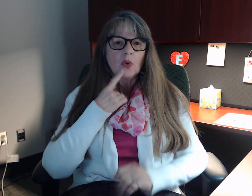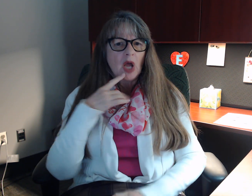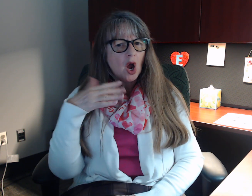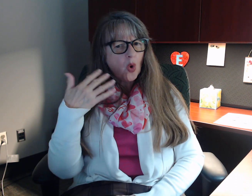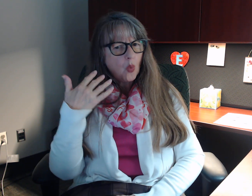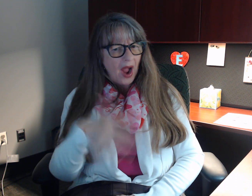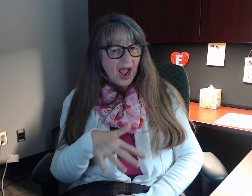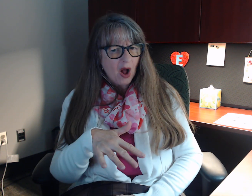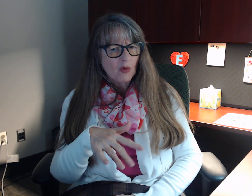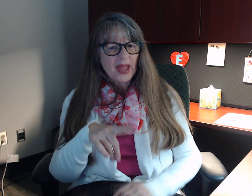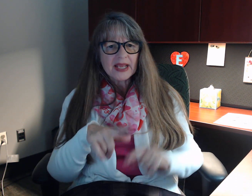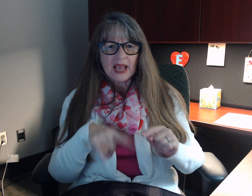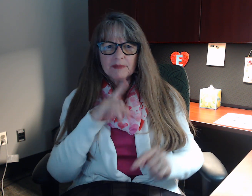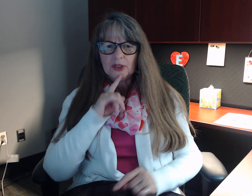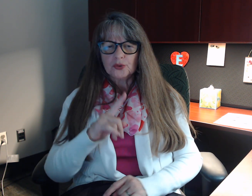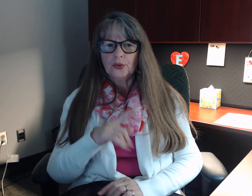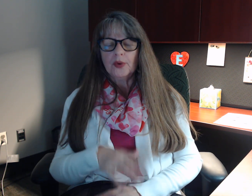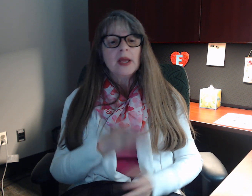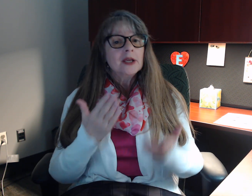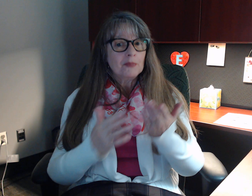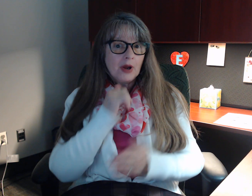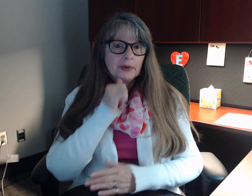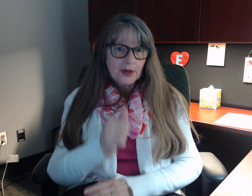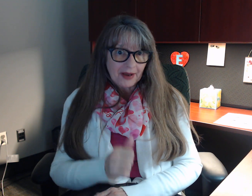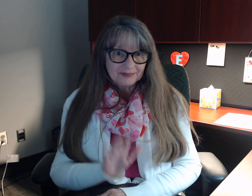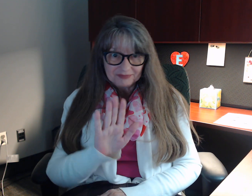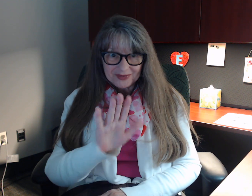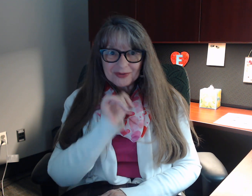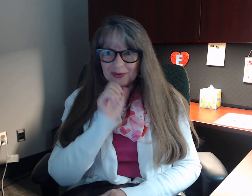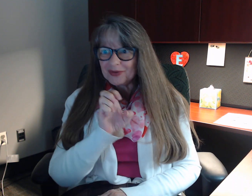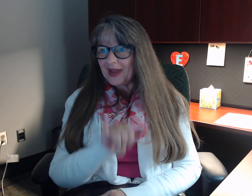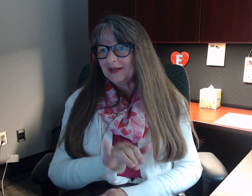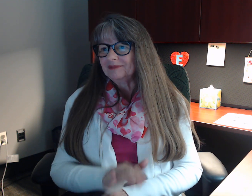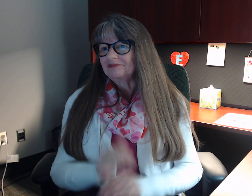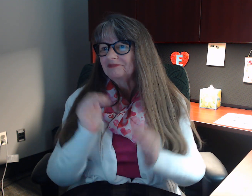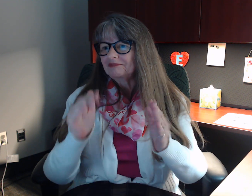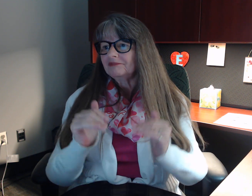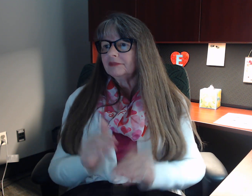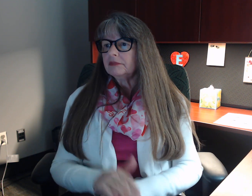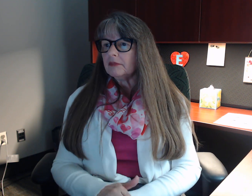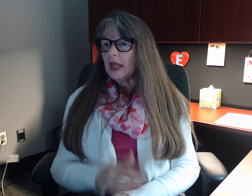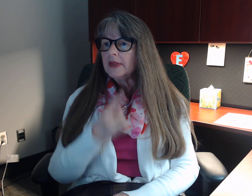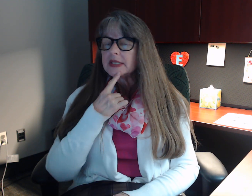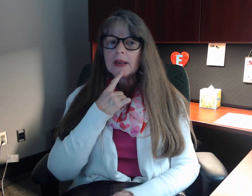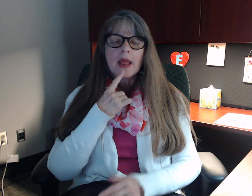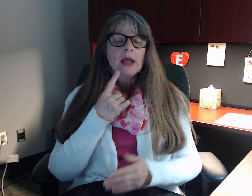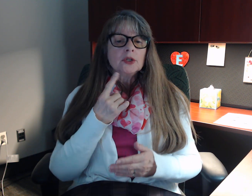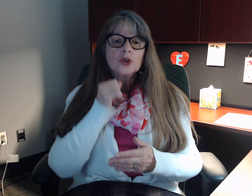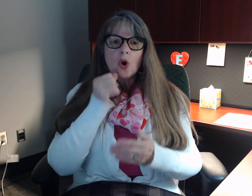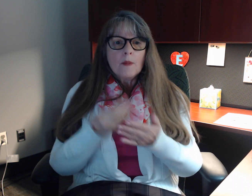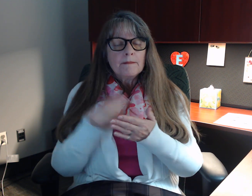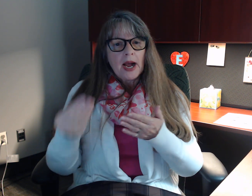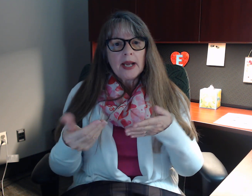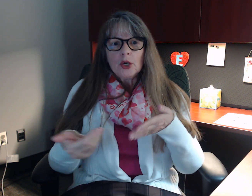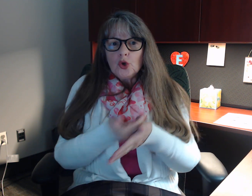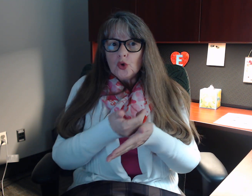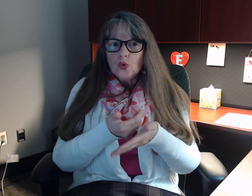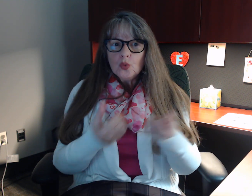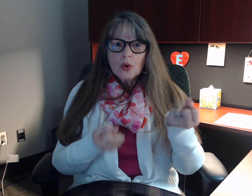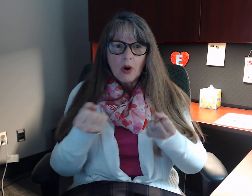oh, wow, that can't be true. Probably not. So don't do that. And they said, don't buy a new